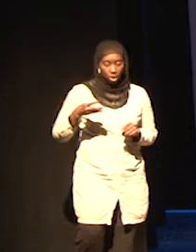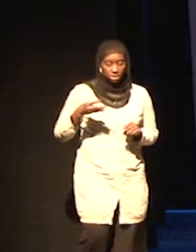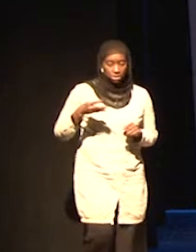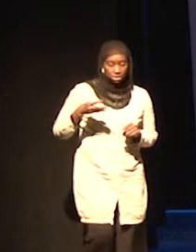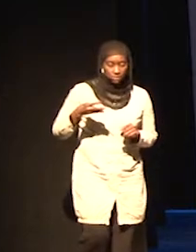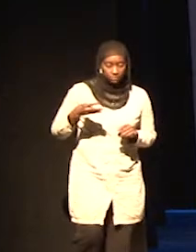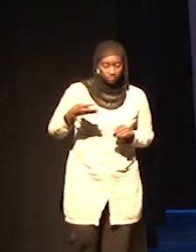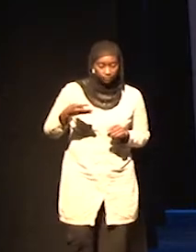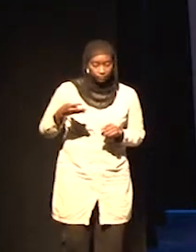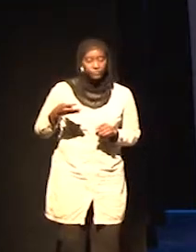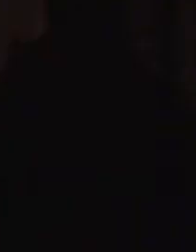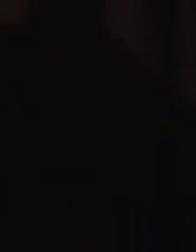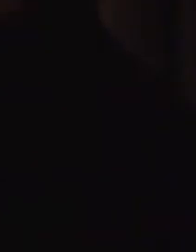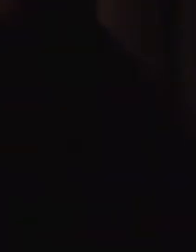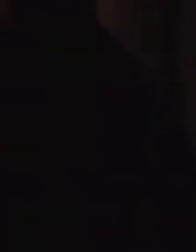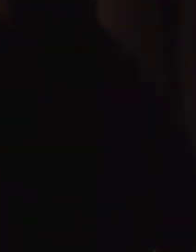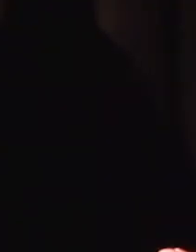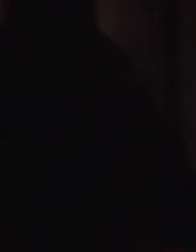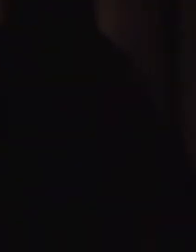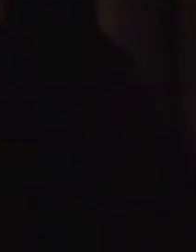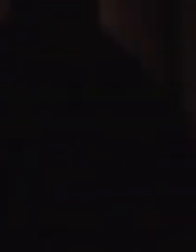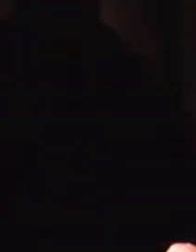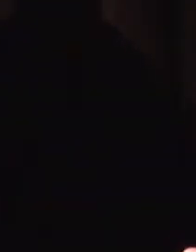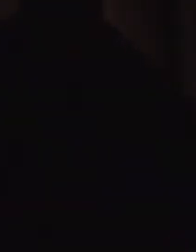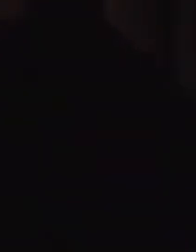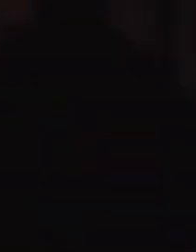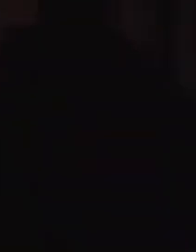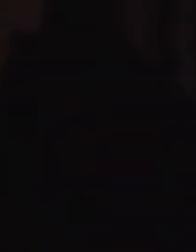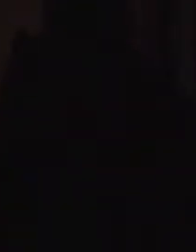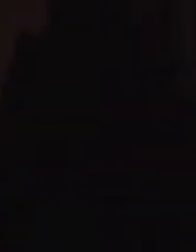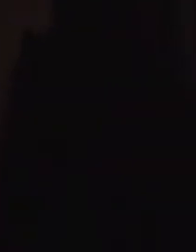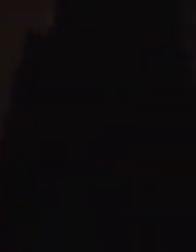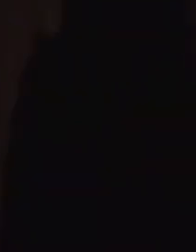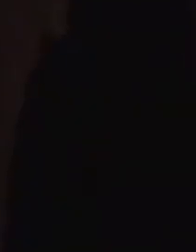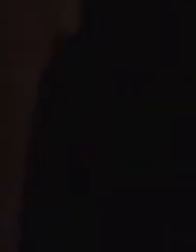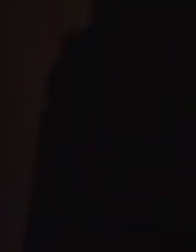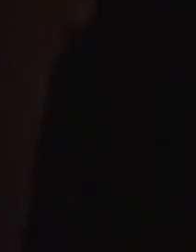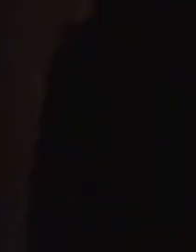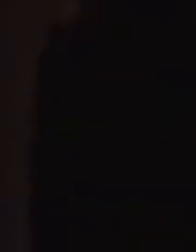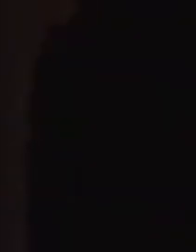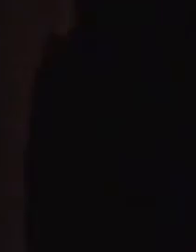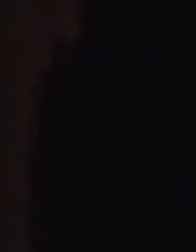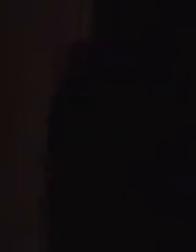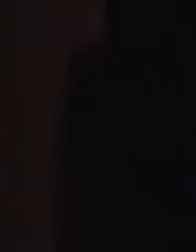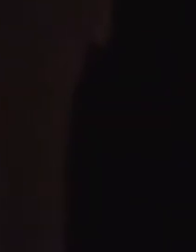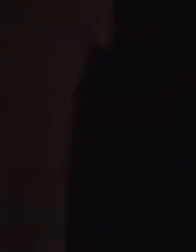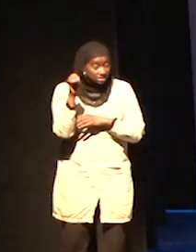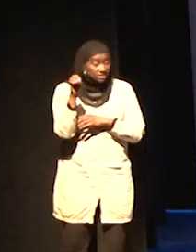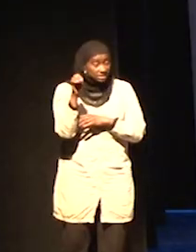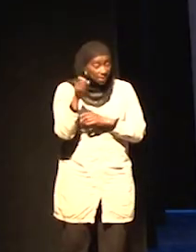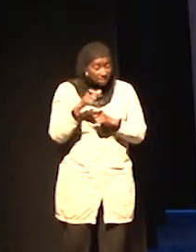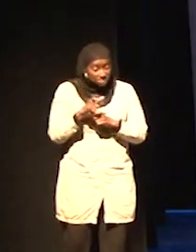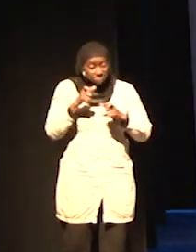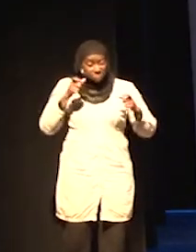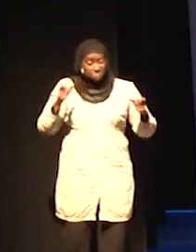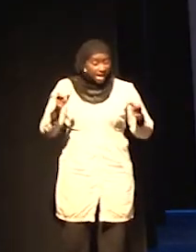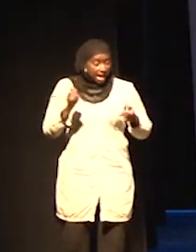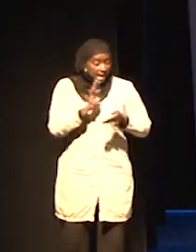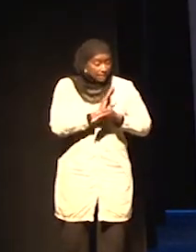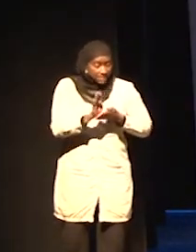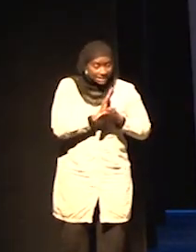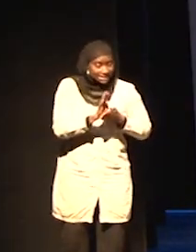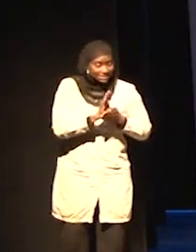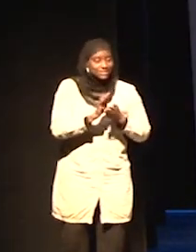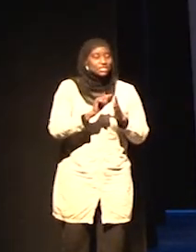90 successful Fortune 500 companies are started by